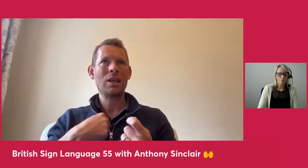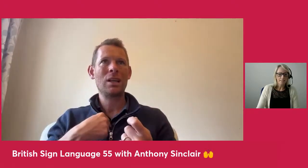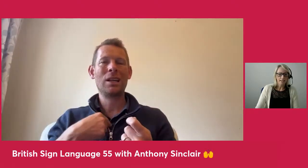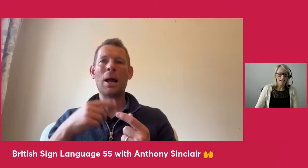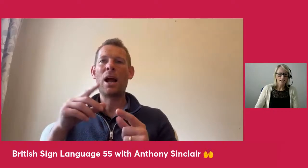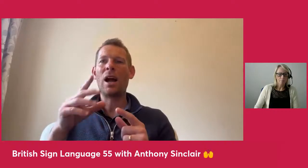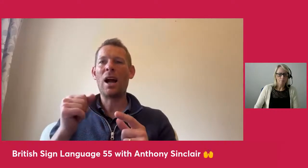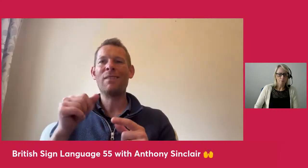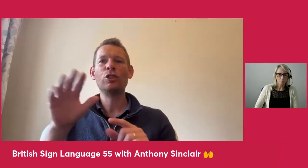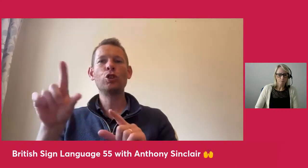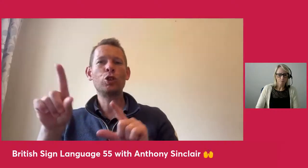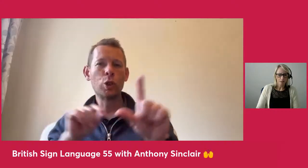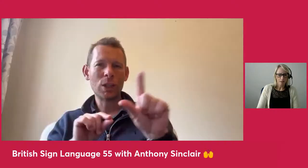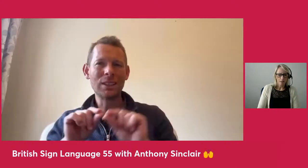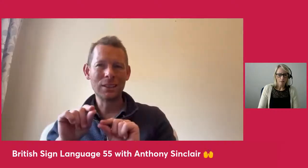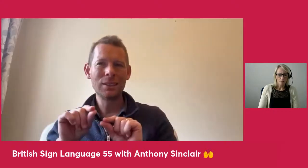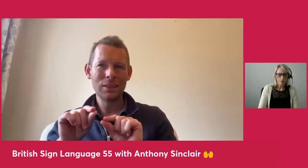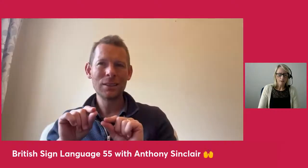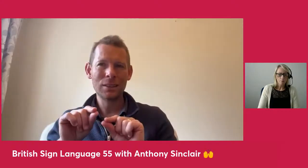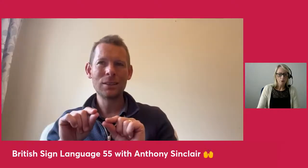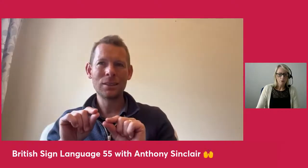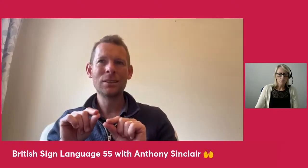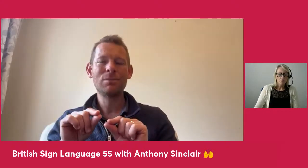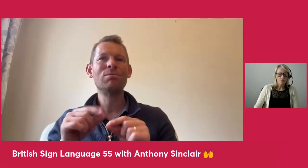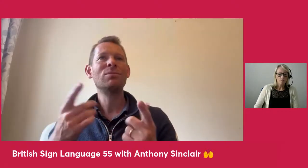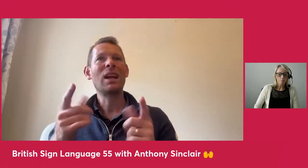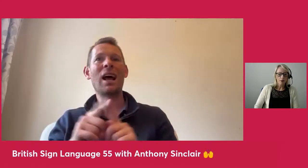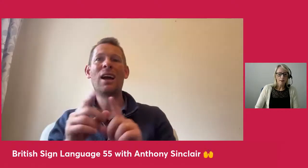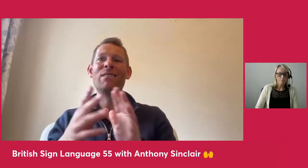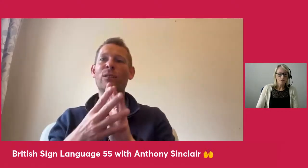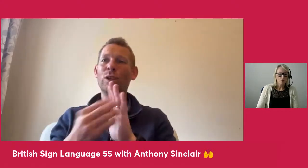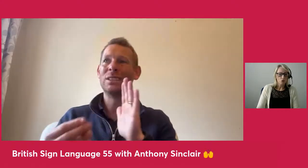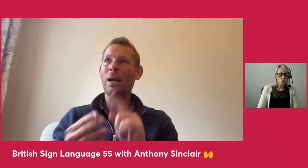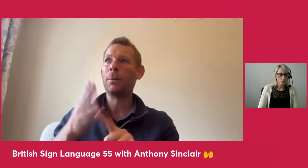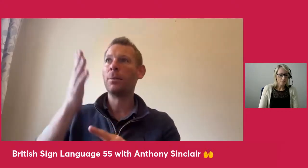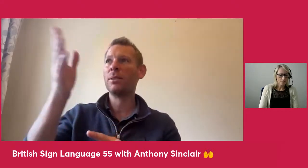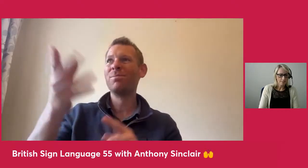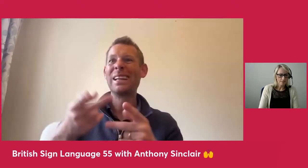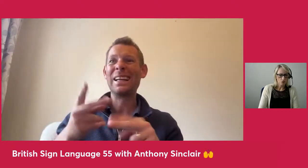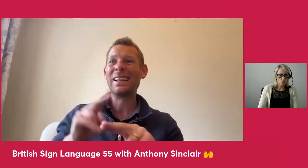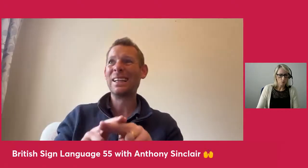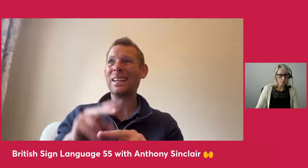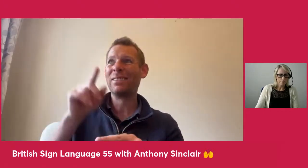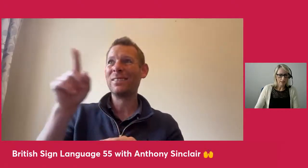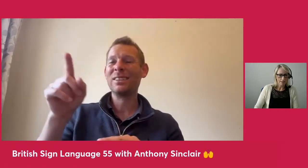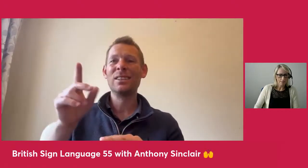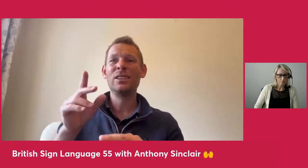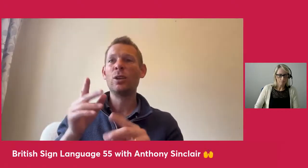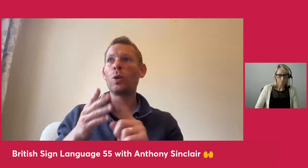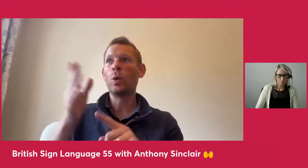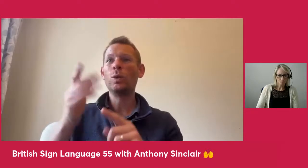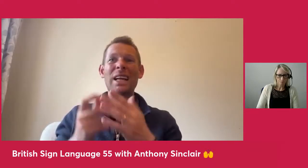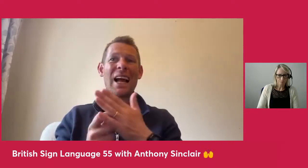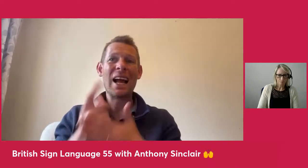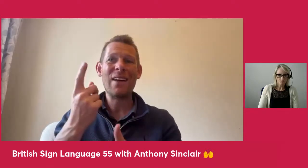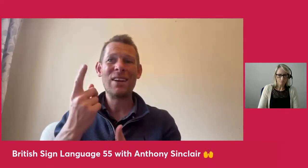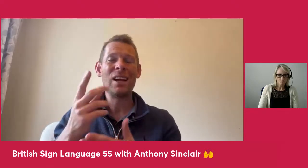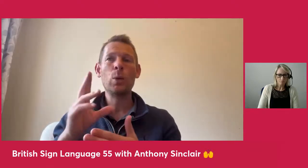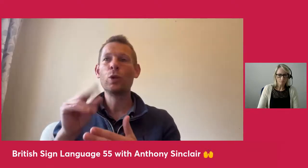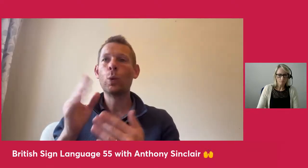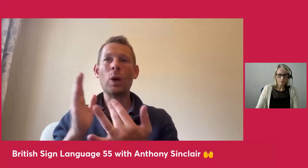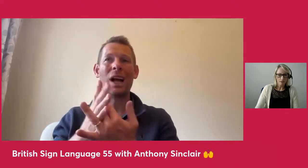their everyday life, think about perhaps the choices that you would make.